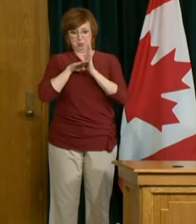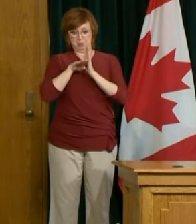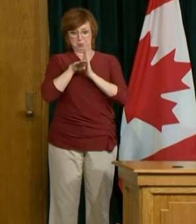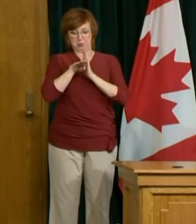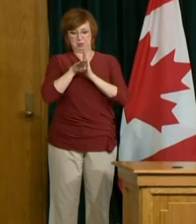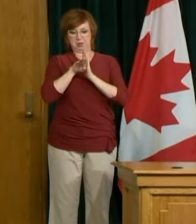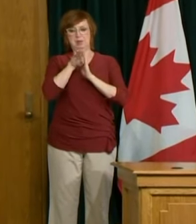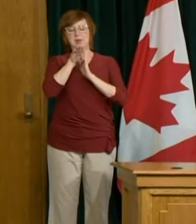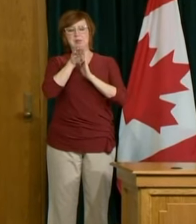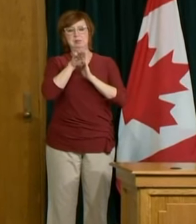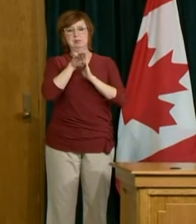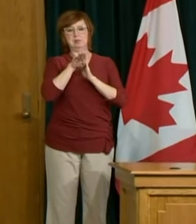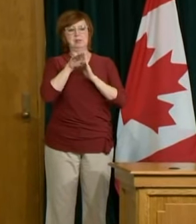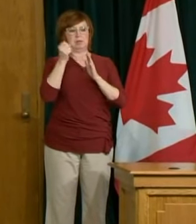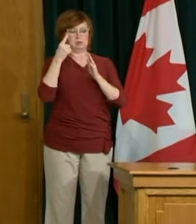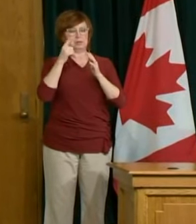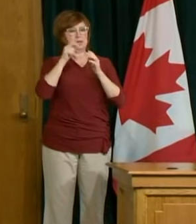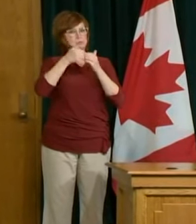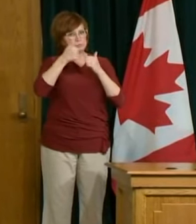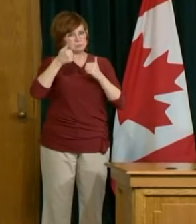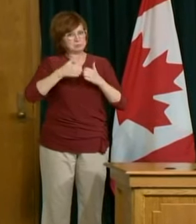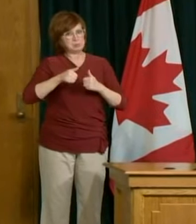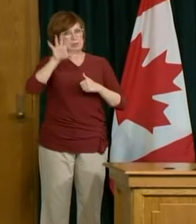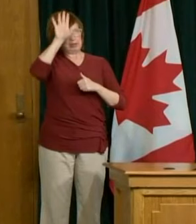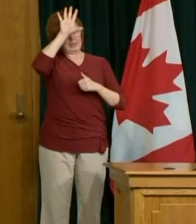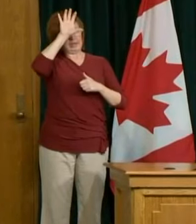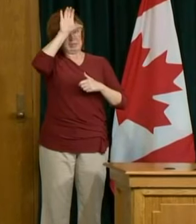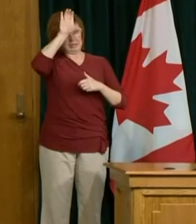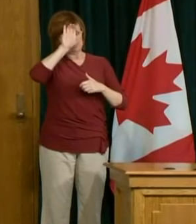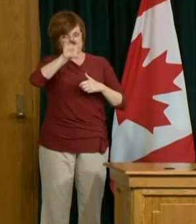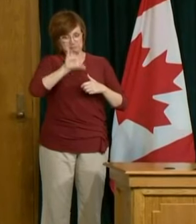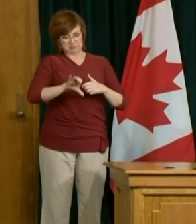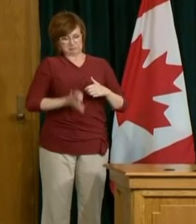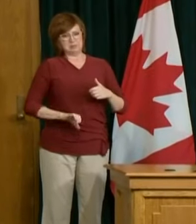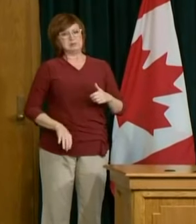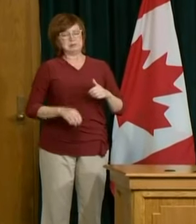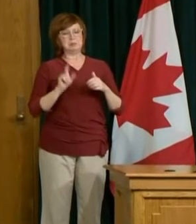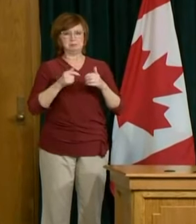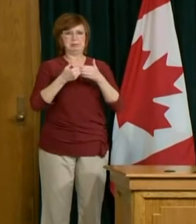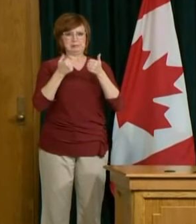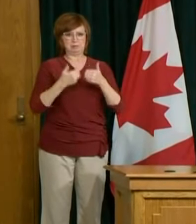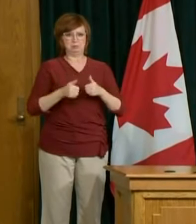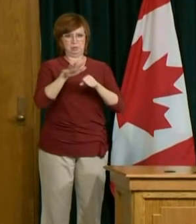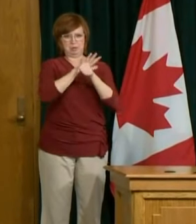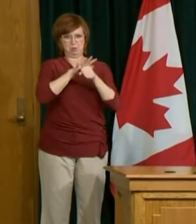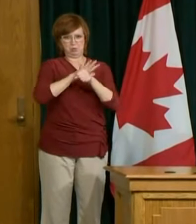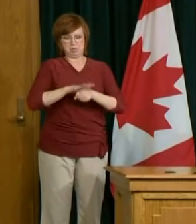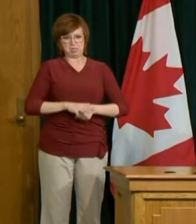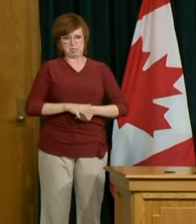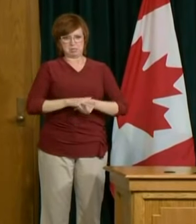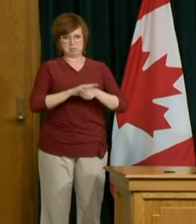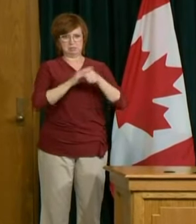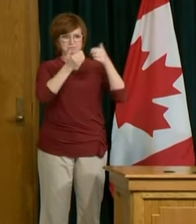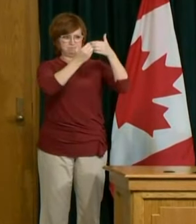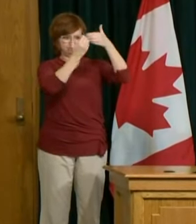far north, north, central, Saskatoon, Regina, and the south. And if you look at the